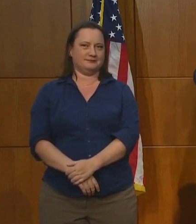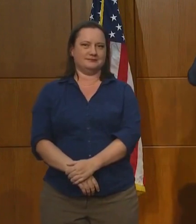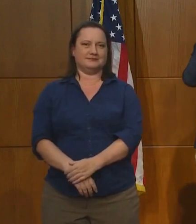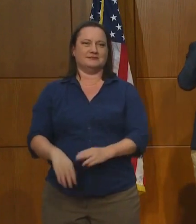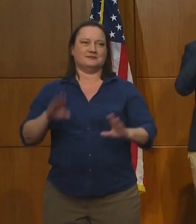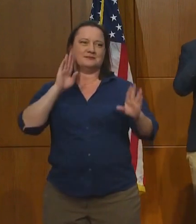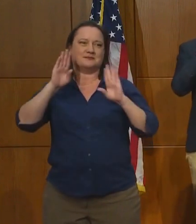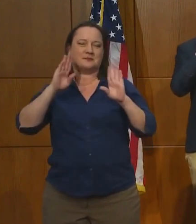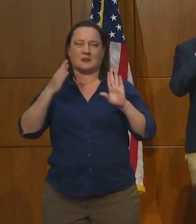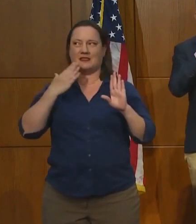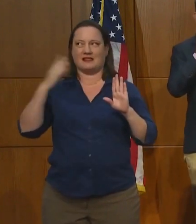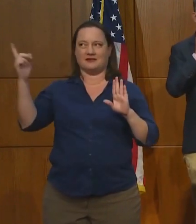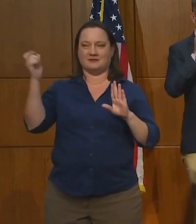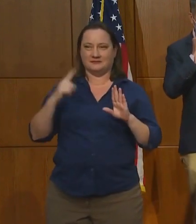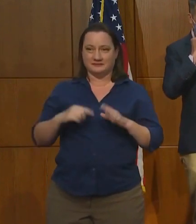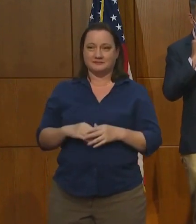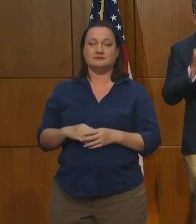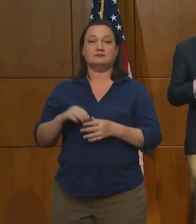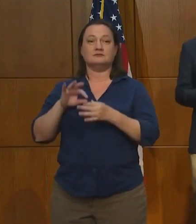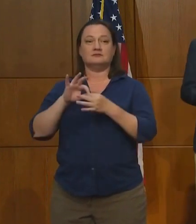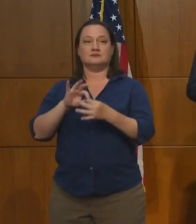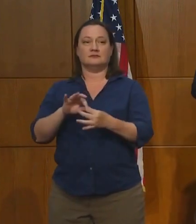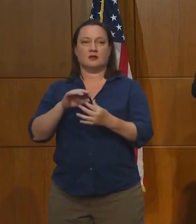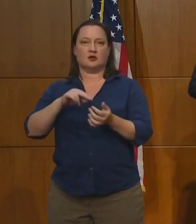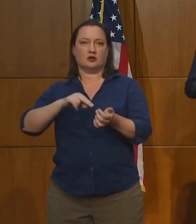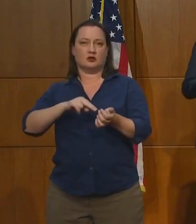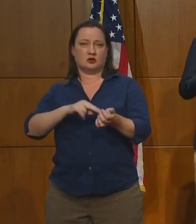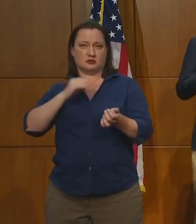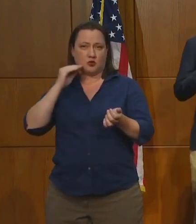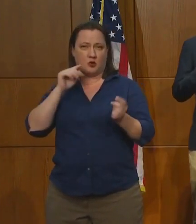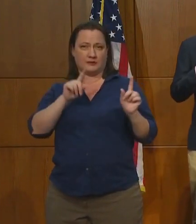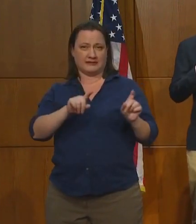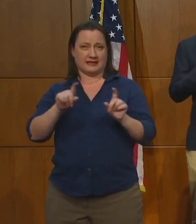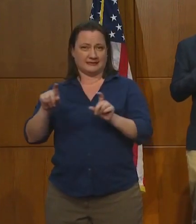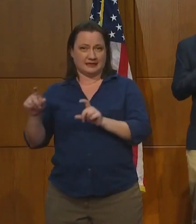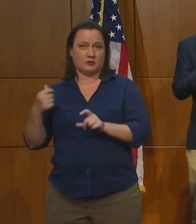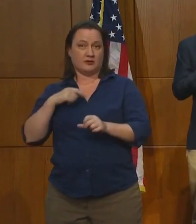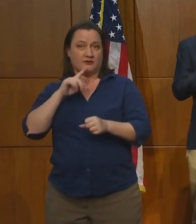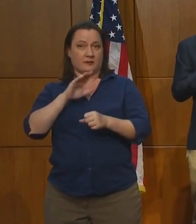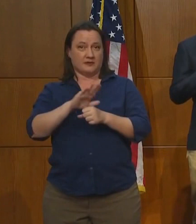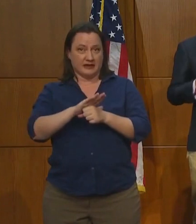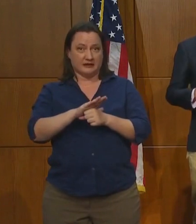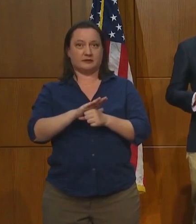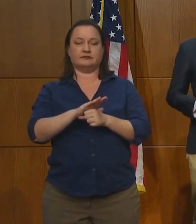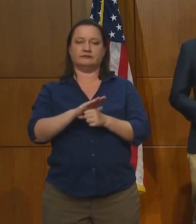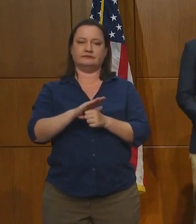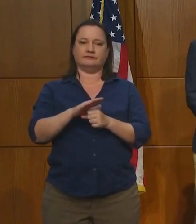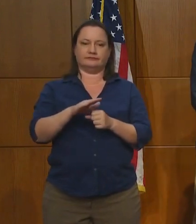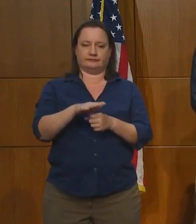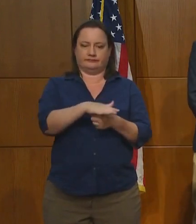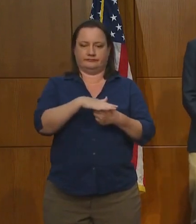Hi, thanks for the question. The question was about, I think, the nursing home testing that we've committed to do, so the point prevalence or